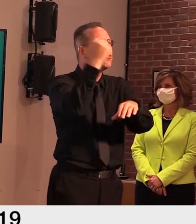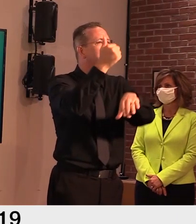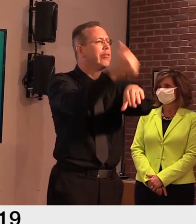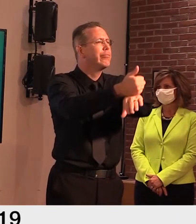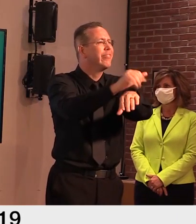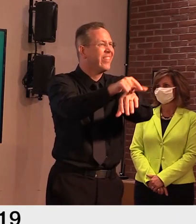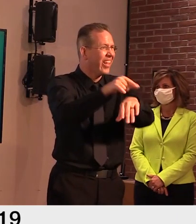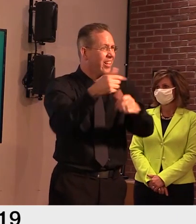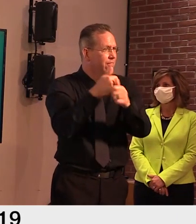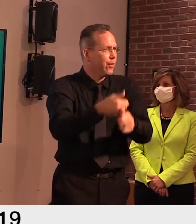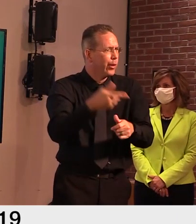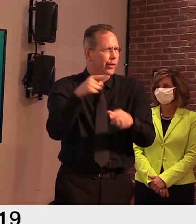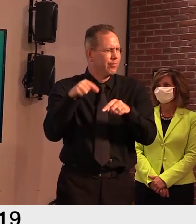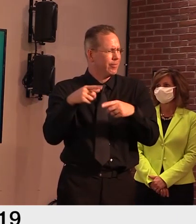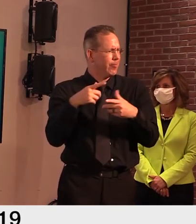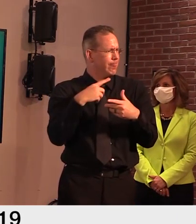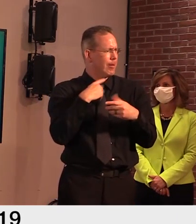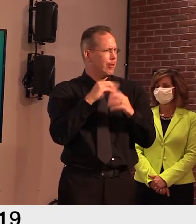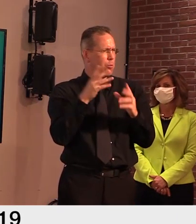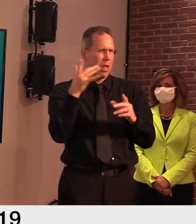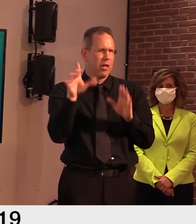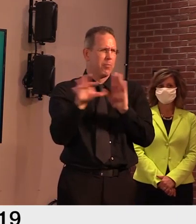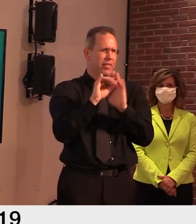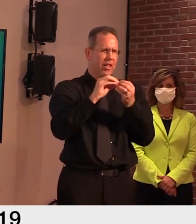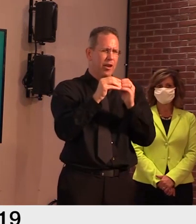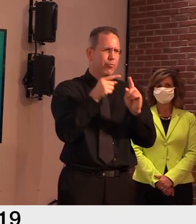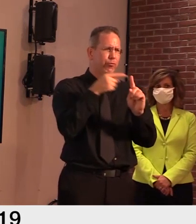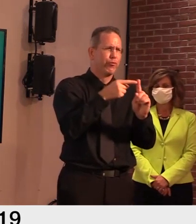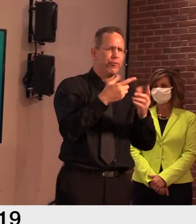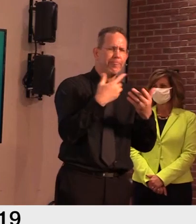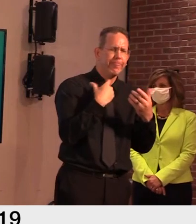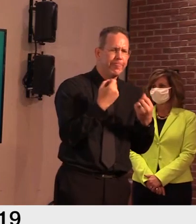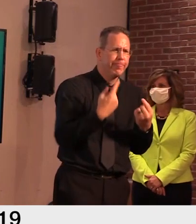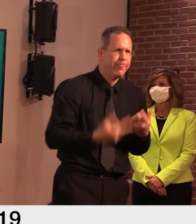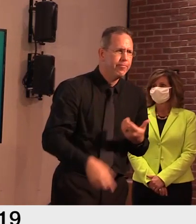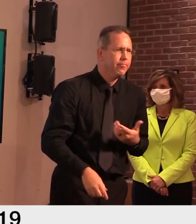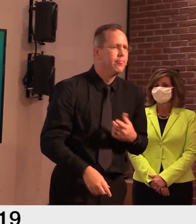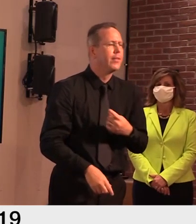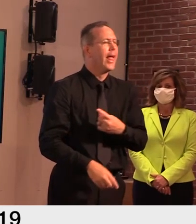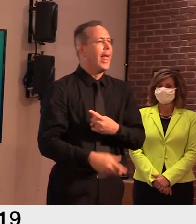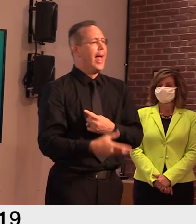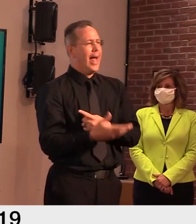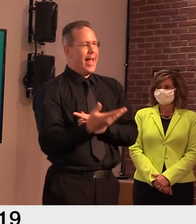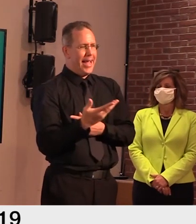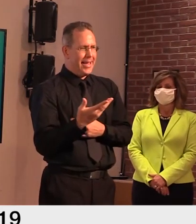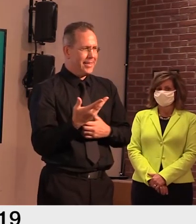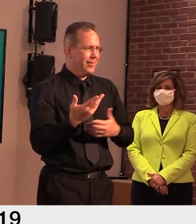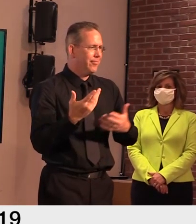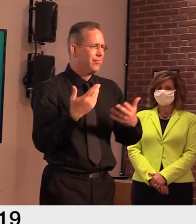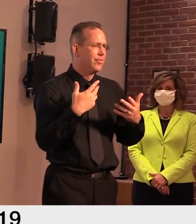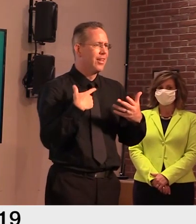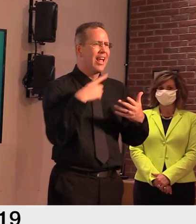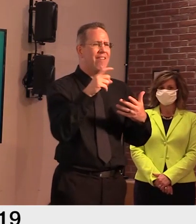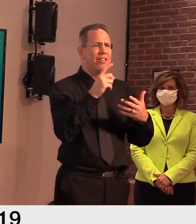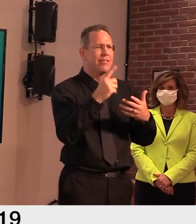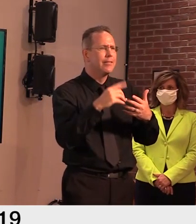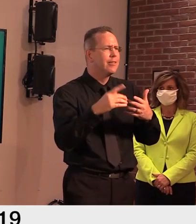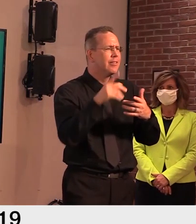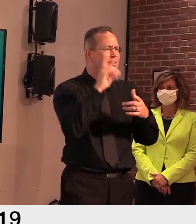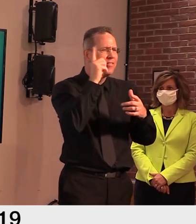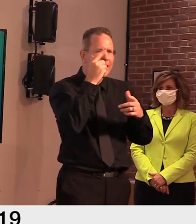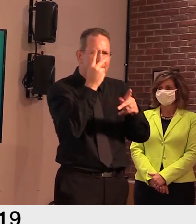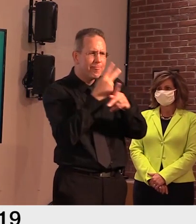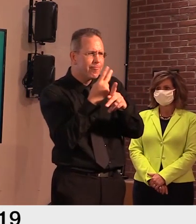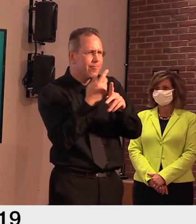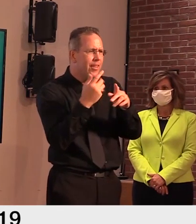world. If we had based it just on square footage, I'm not sure that that would have been fair either. So again, nothing